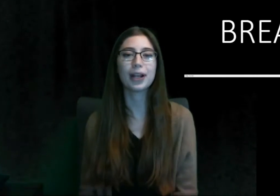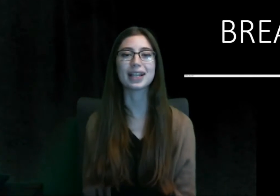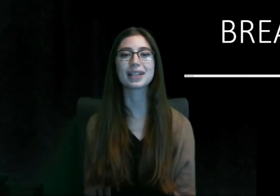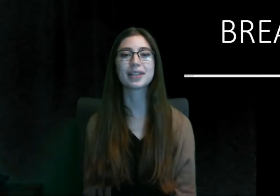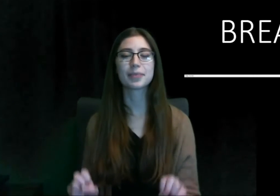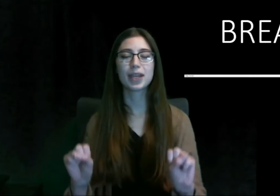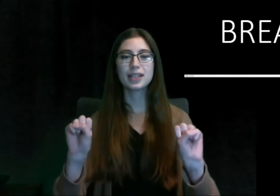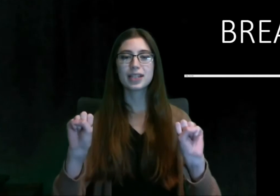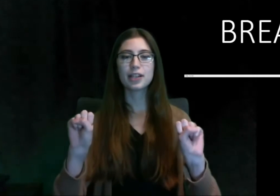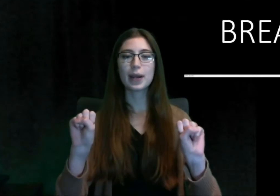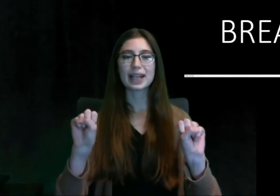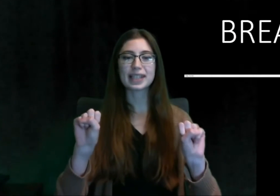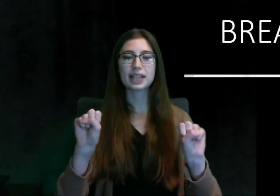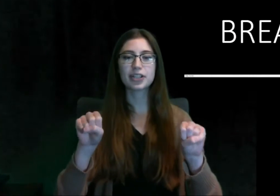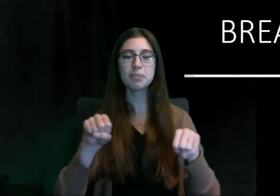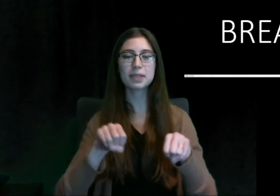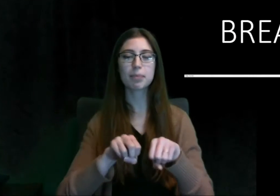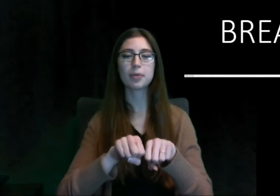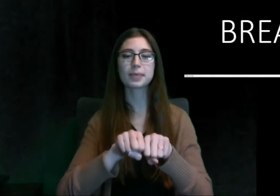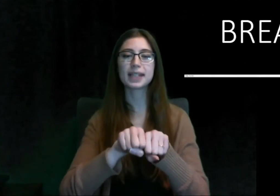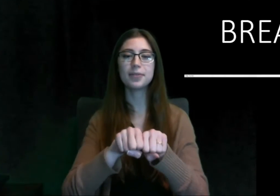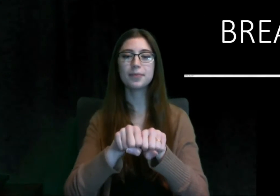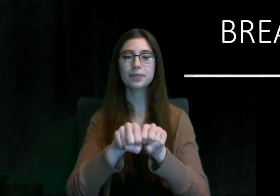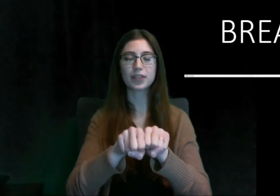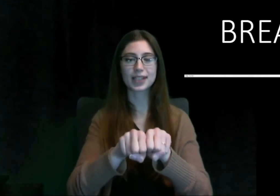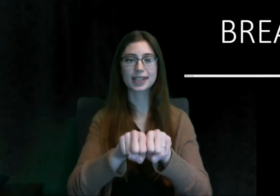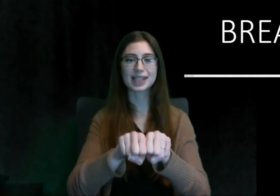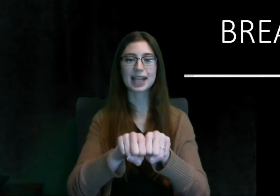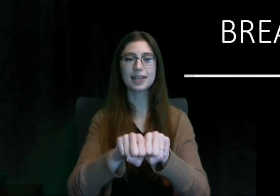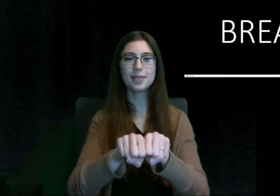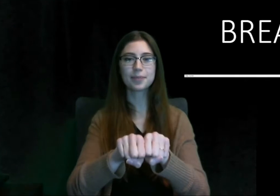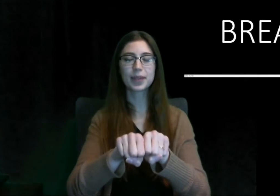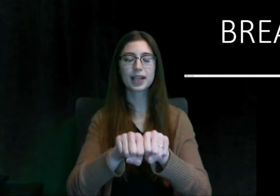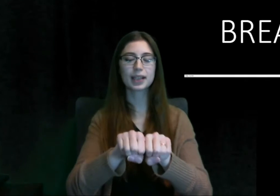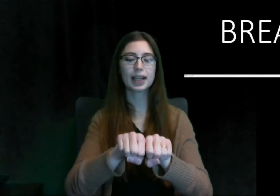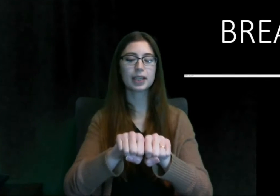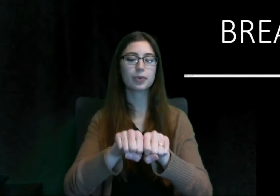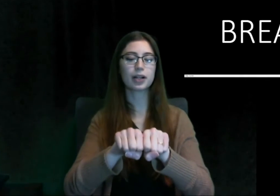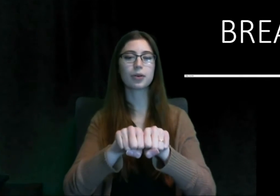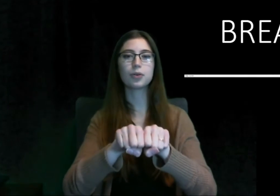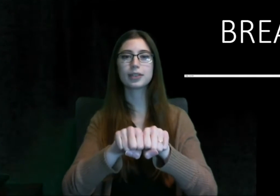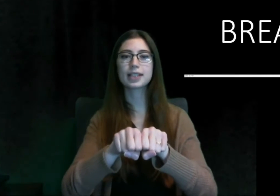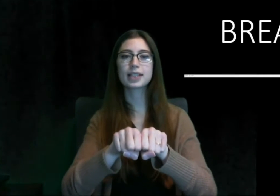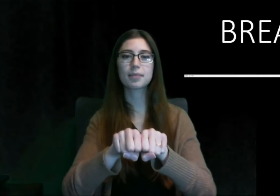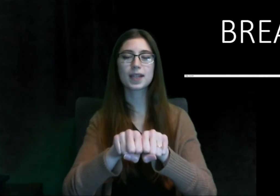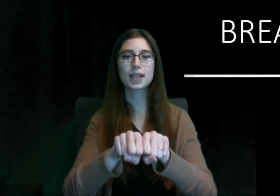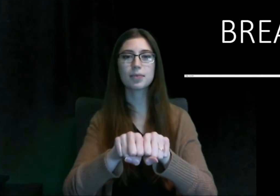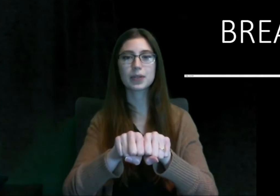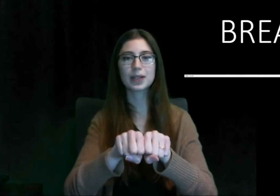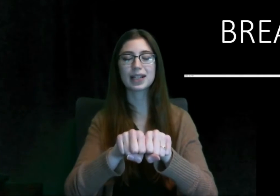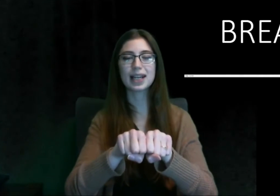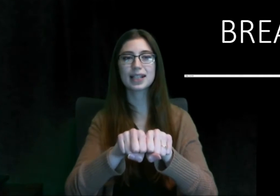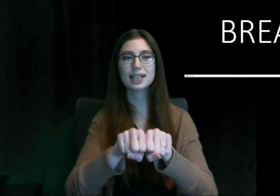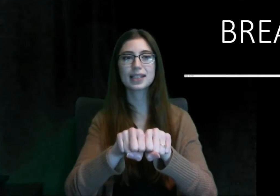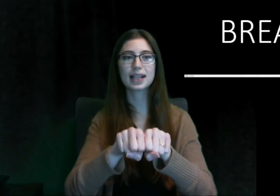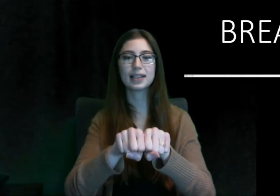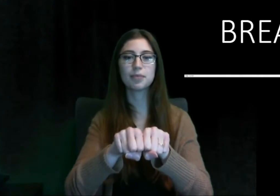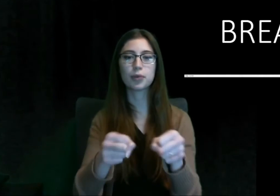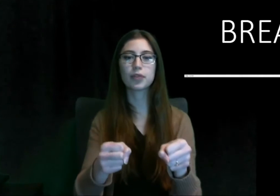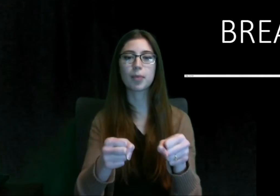Break. 2 S hand shapes, palms down, fists together, like you are holding something in between your hands, and then move them apart